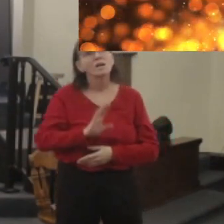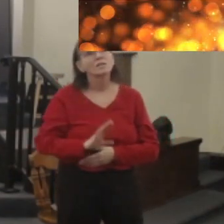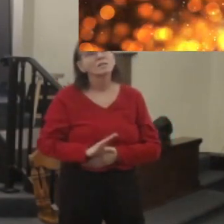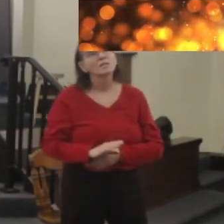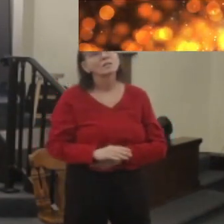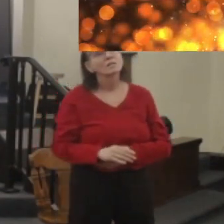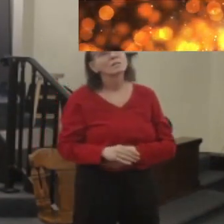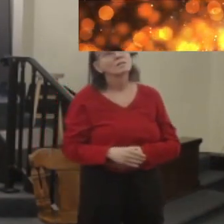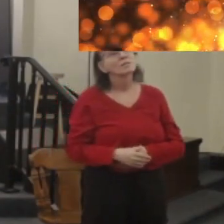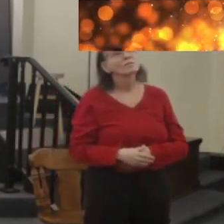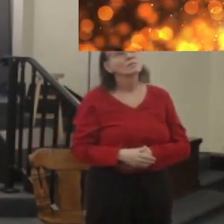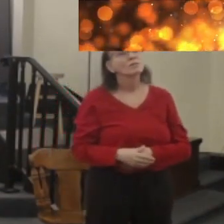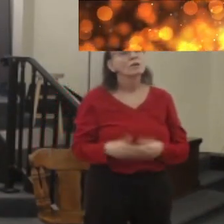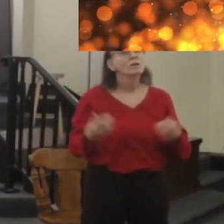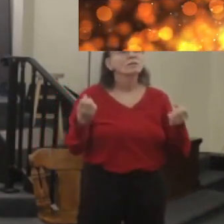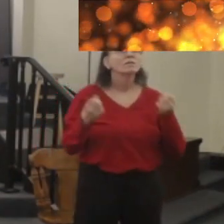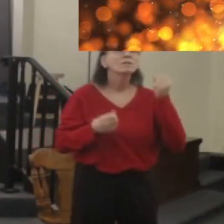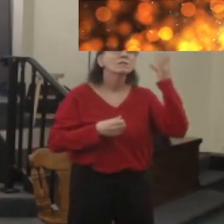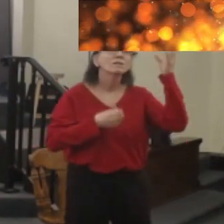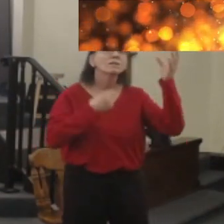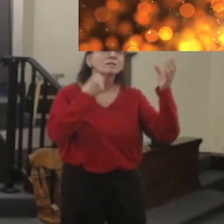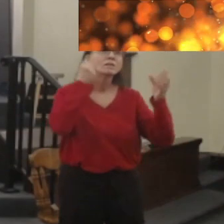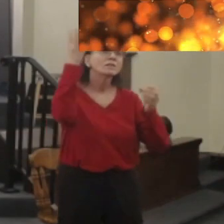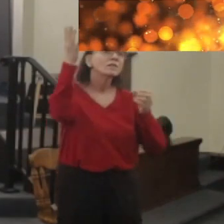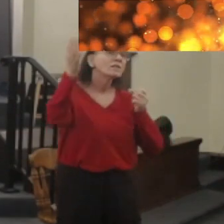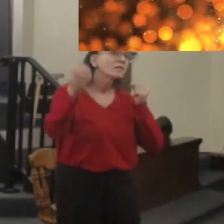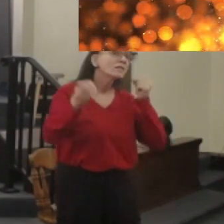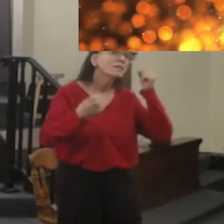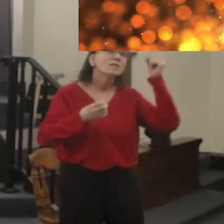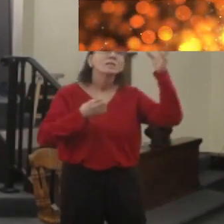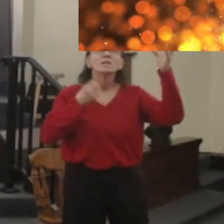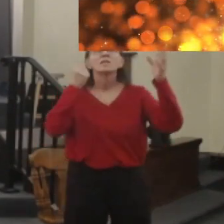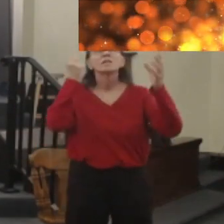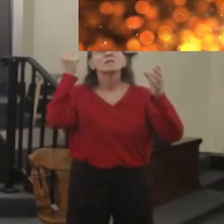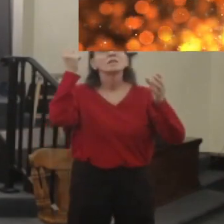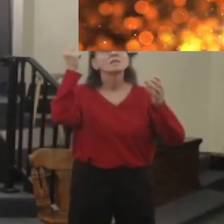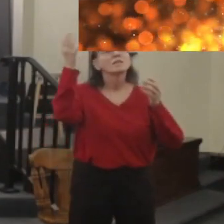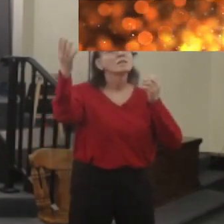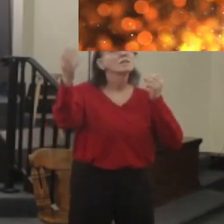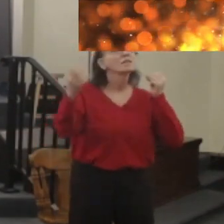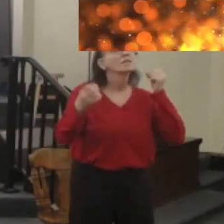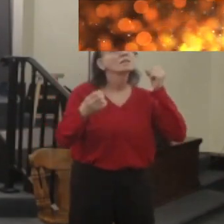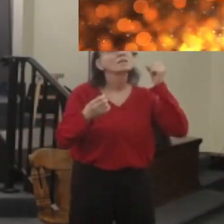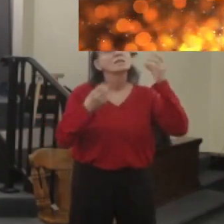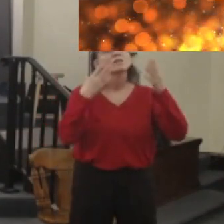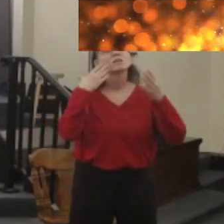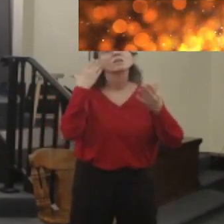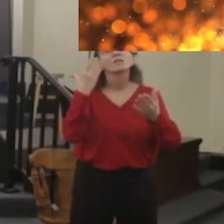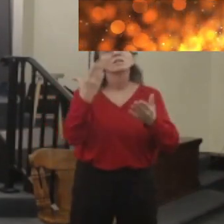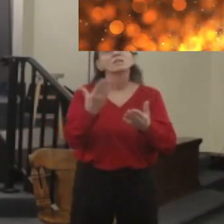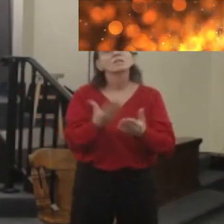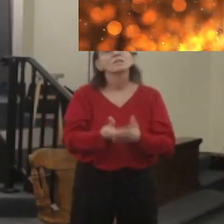God. Oh, I'm gonna sing of the goodness of